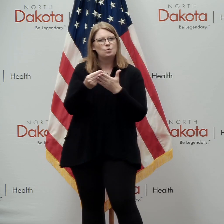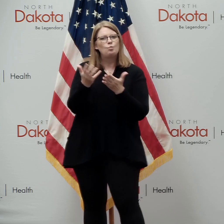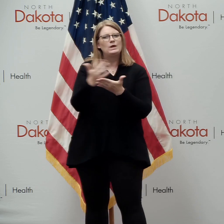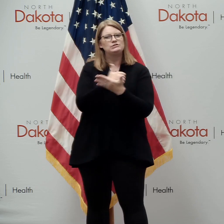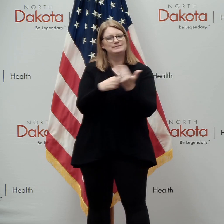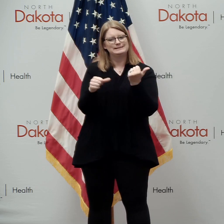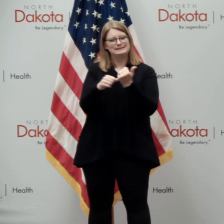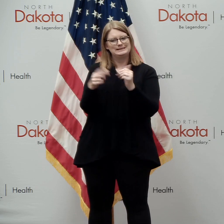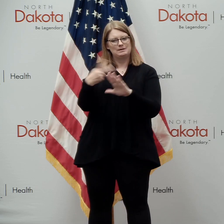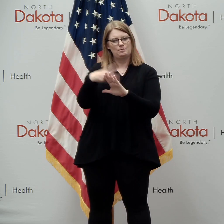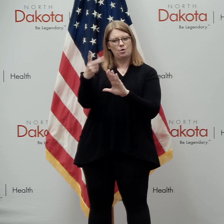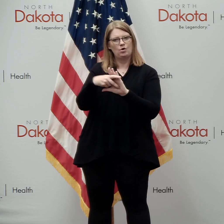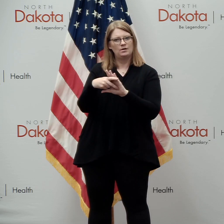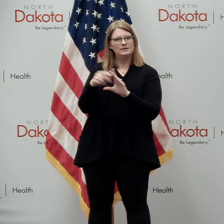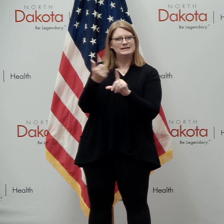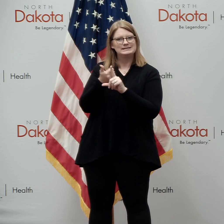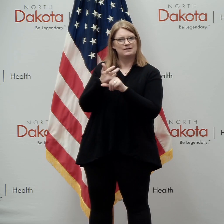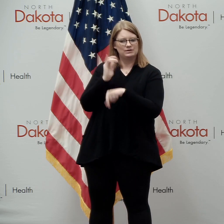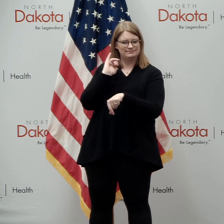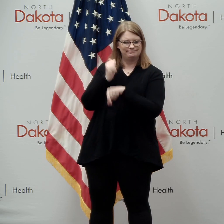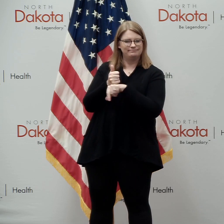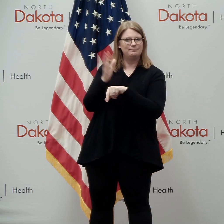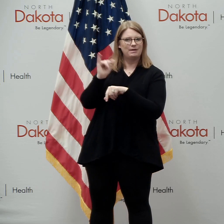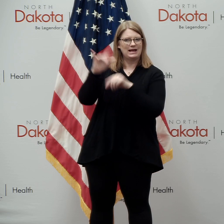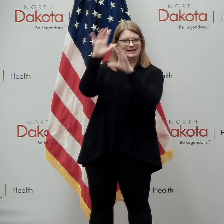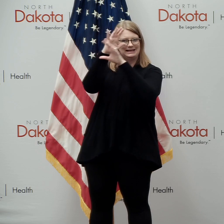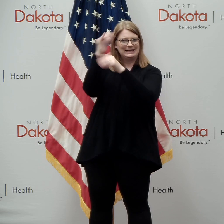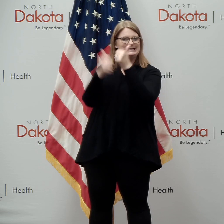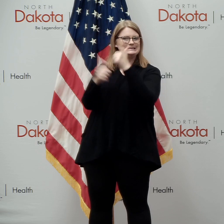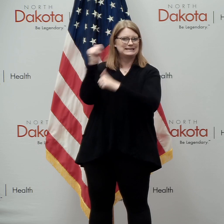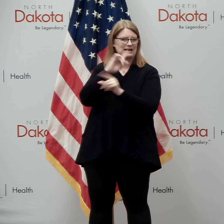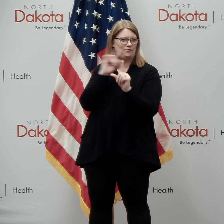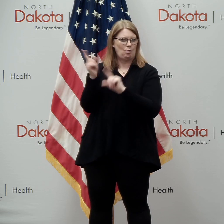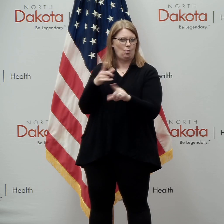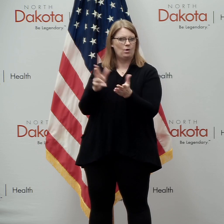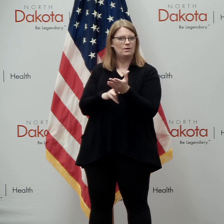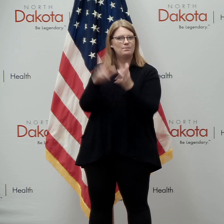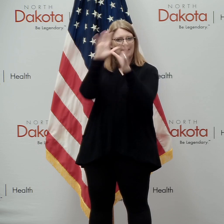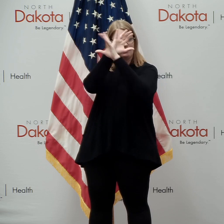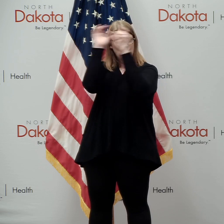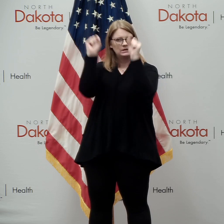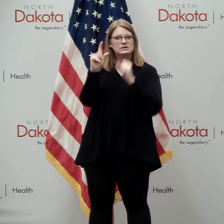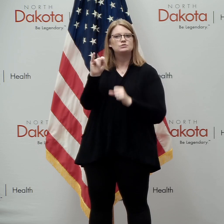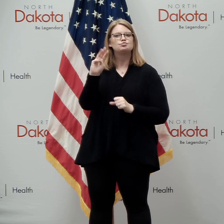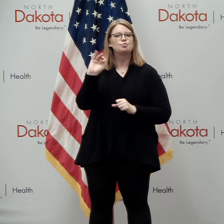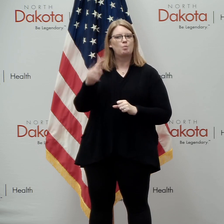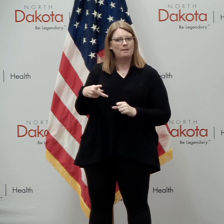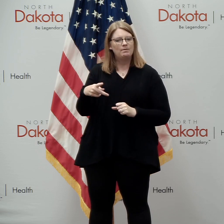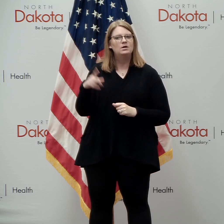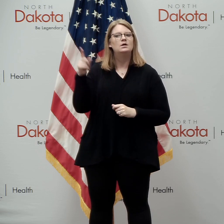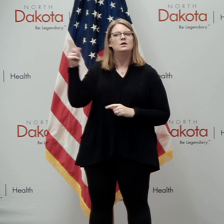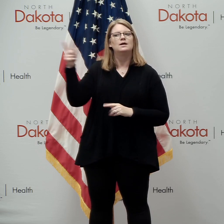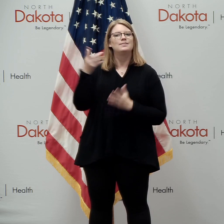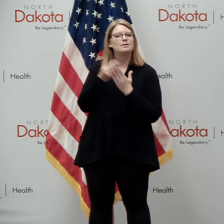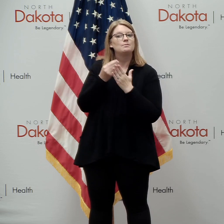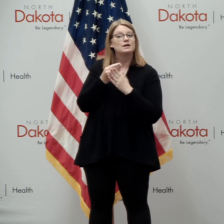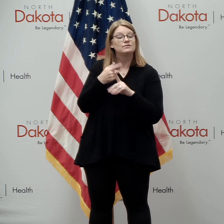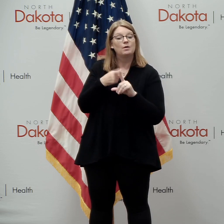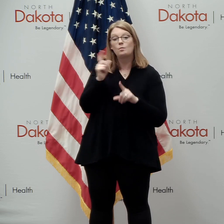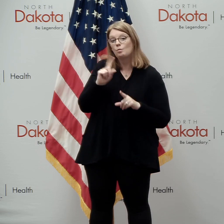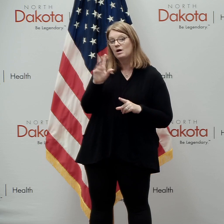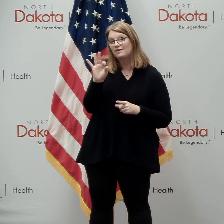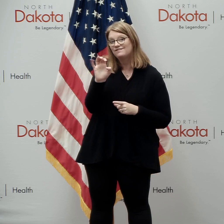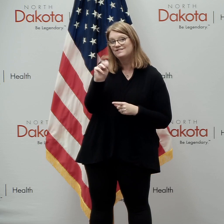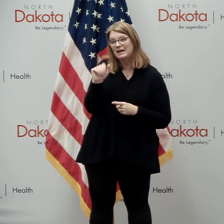Program was created by executive order by President Trump, and that's why the dollars are coming out of a FEMA, national